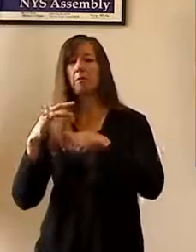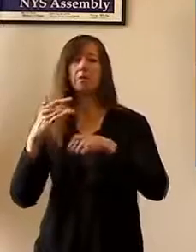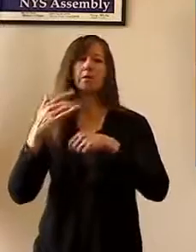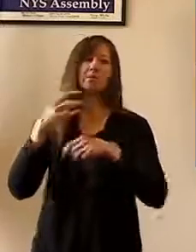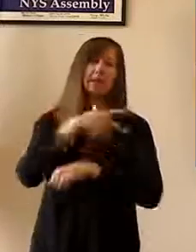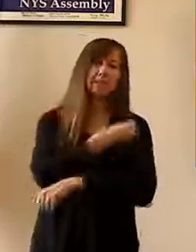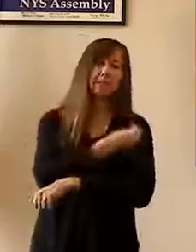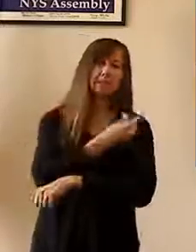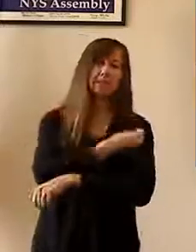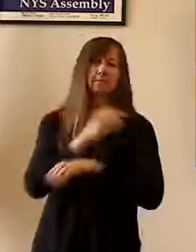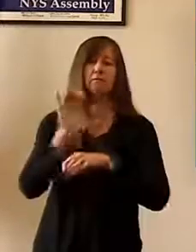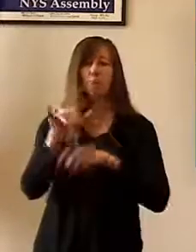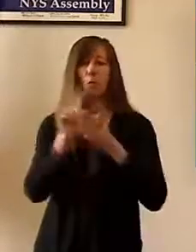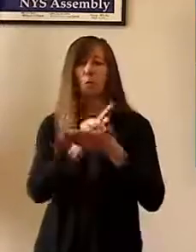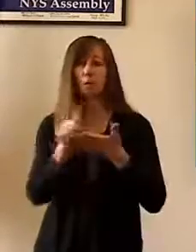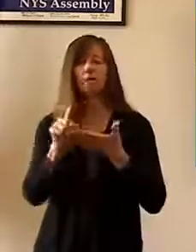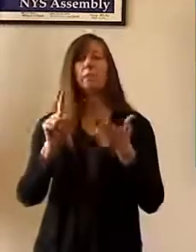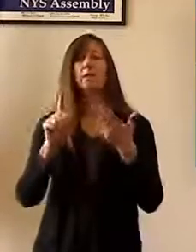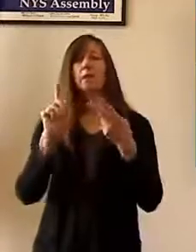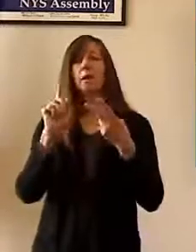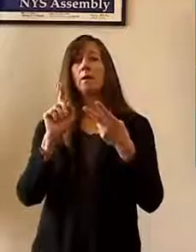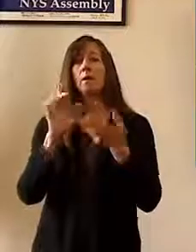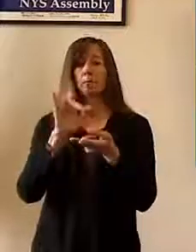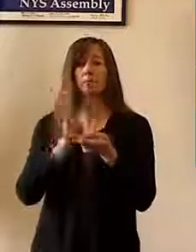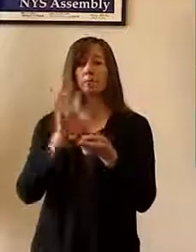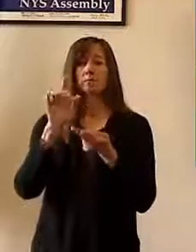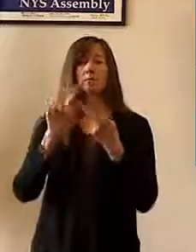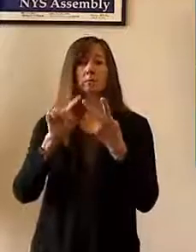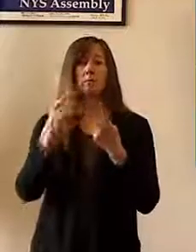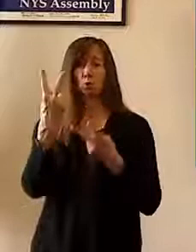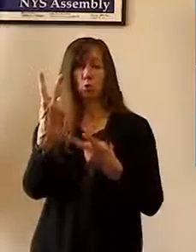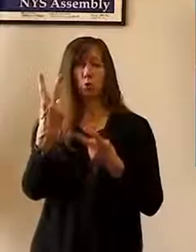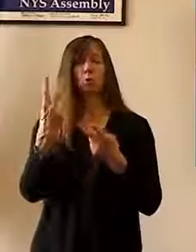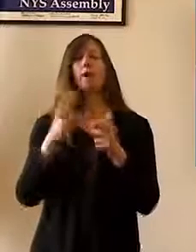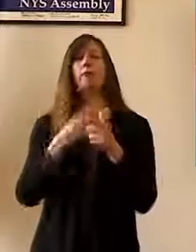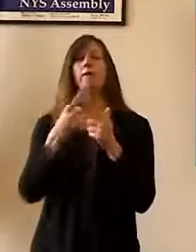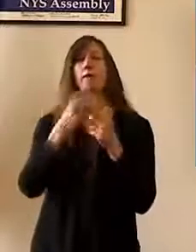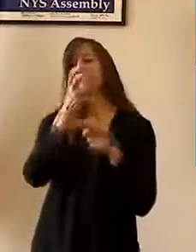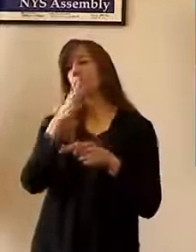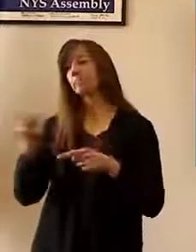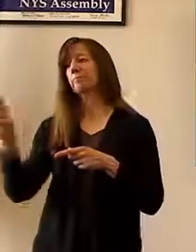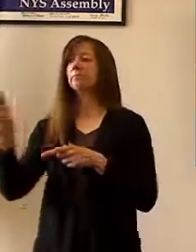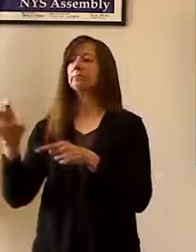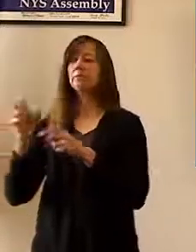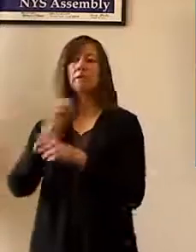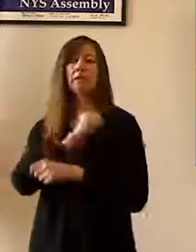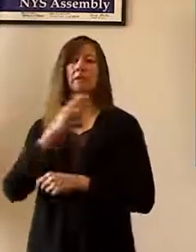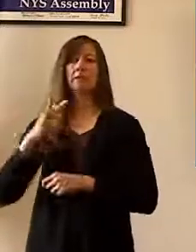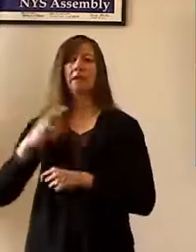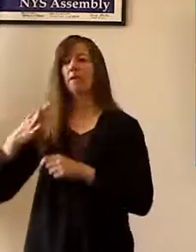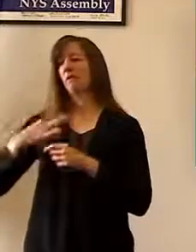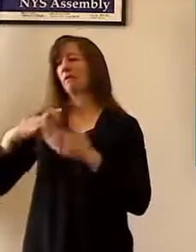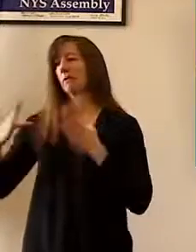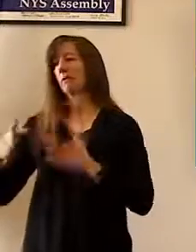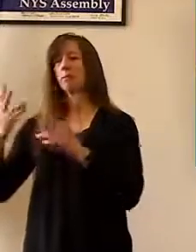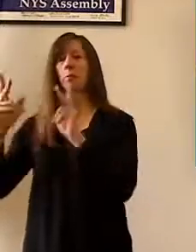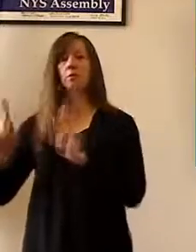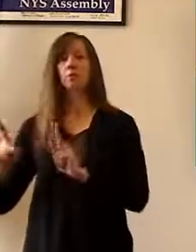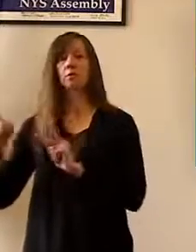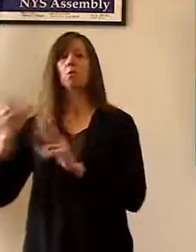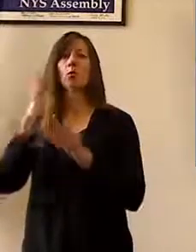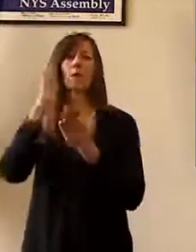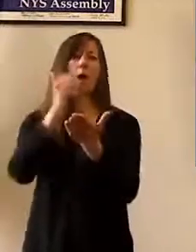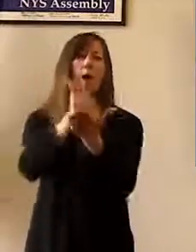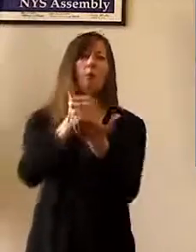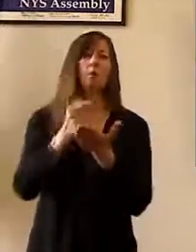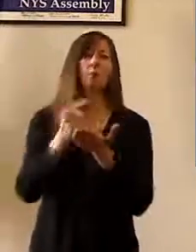press 2, and you'll be shuttled off to a volunteer or staff person who will help get your information onto our waiting list. And let me say